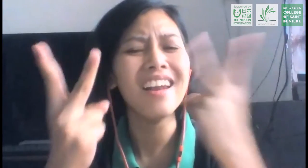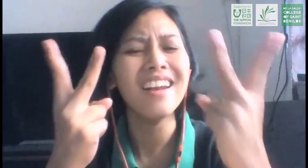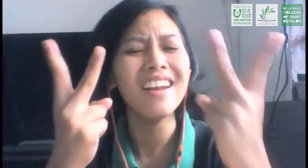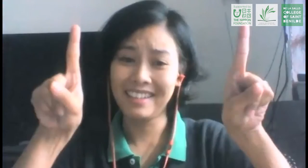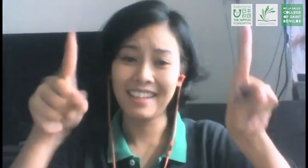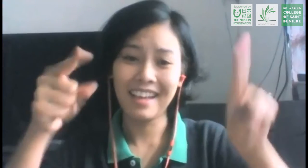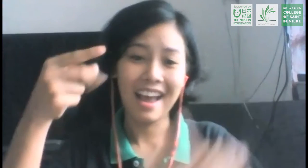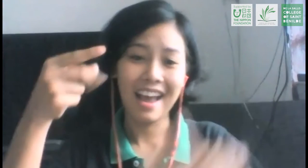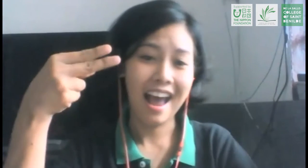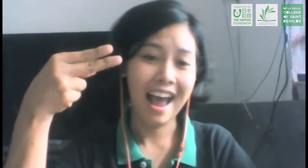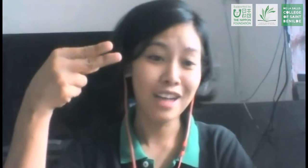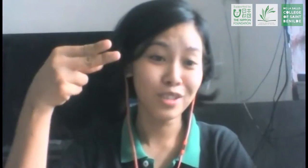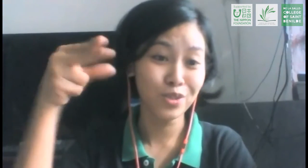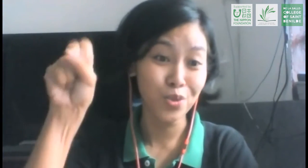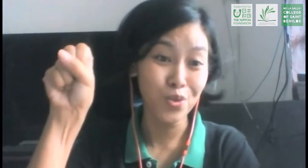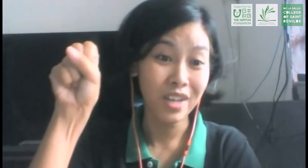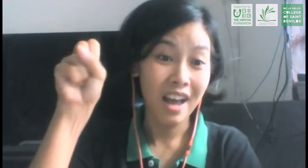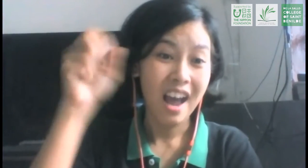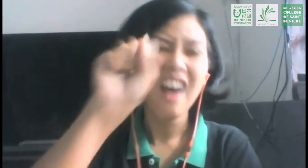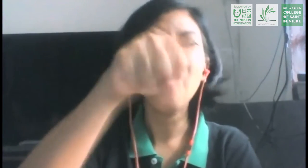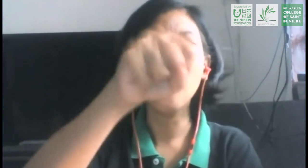I know that in a visual sense,